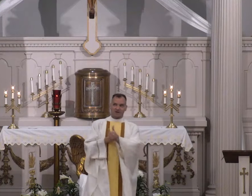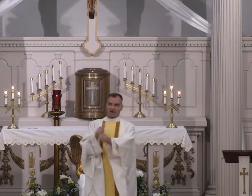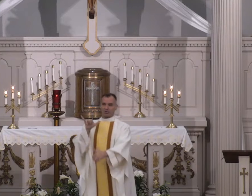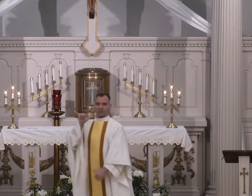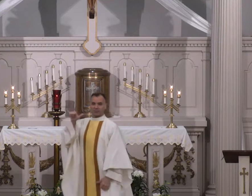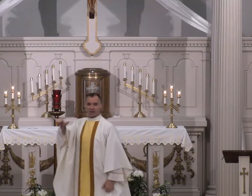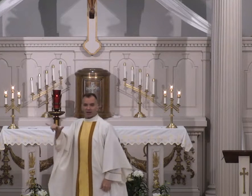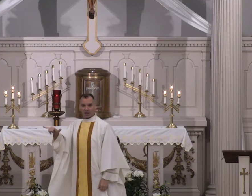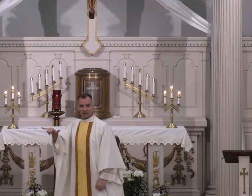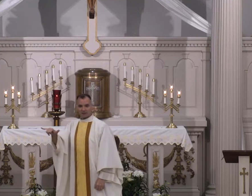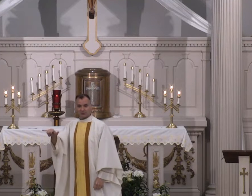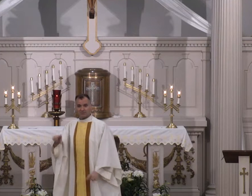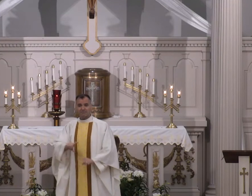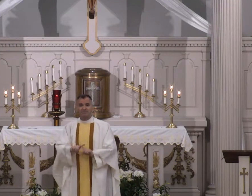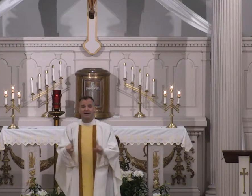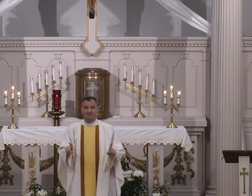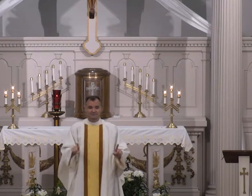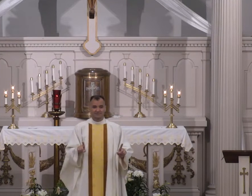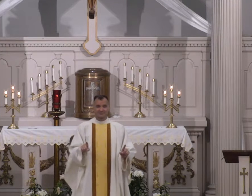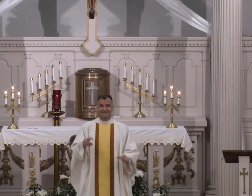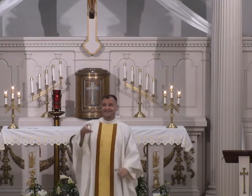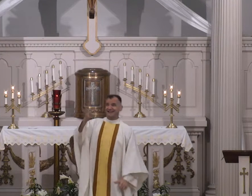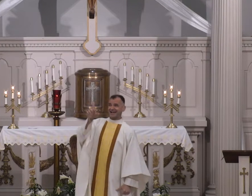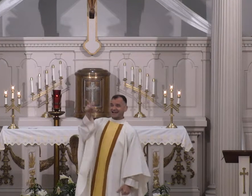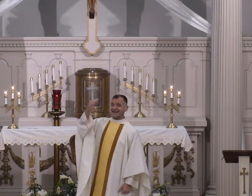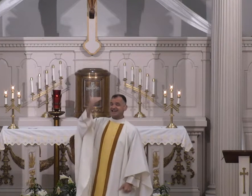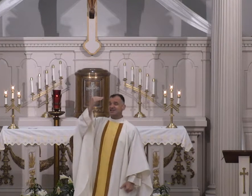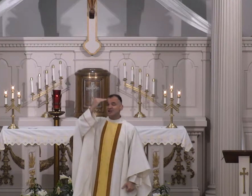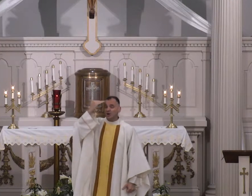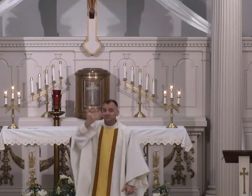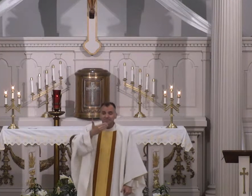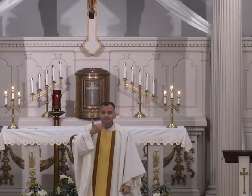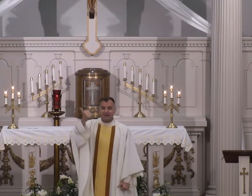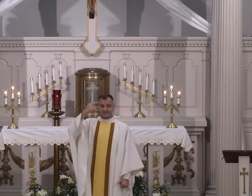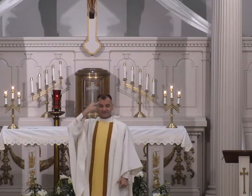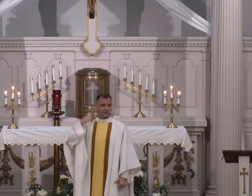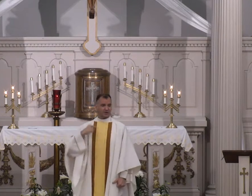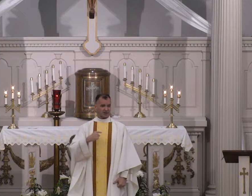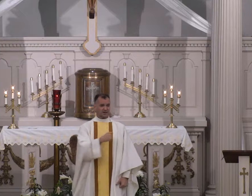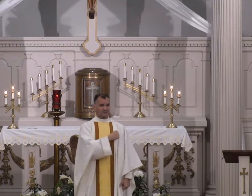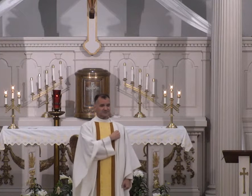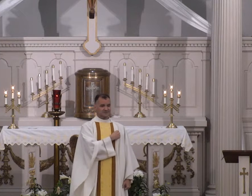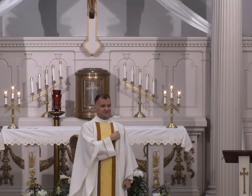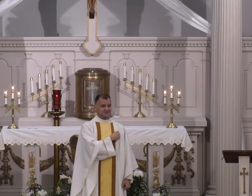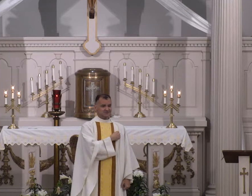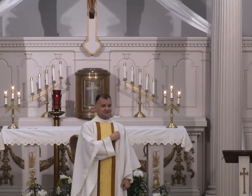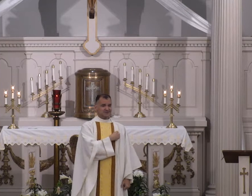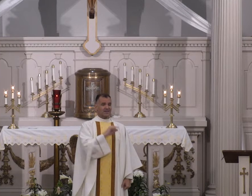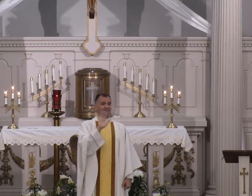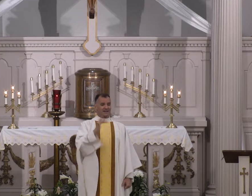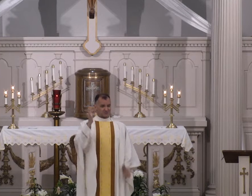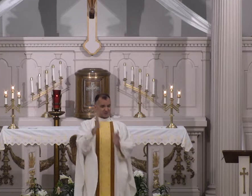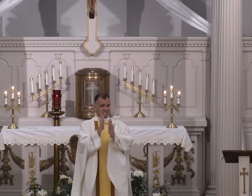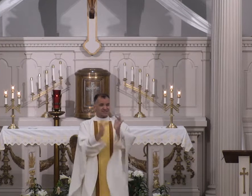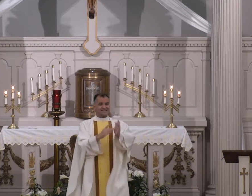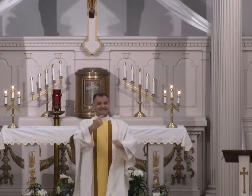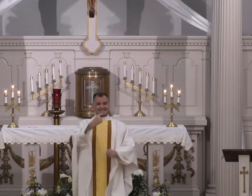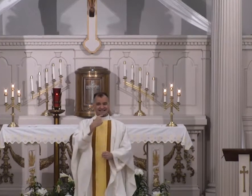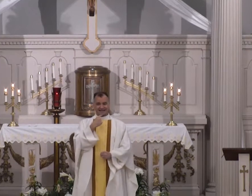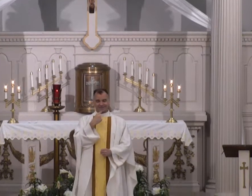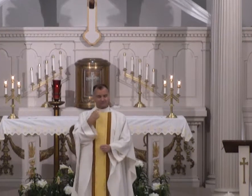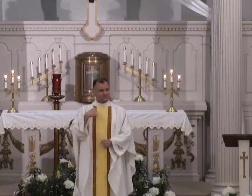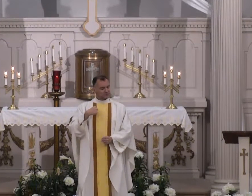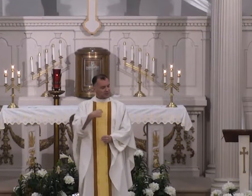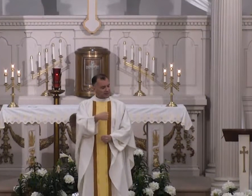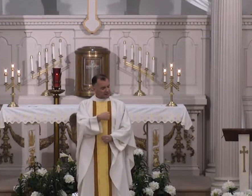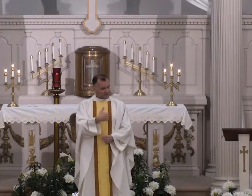know, maybe that's not a good idea to follow that. There's risk. But God knows what's best for us.